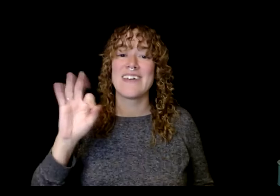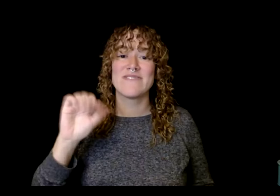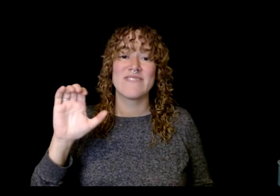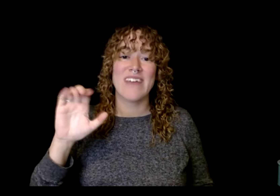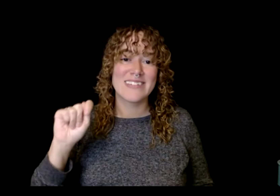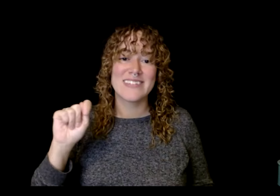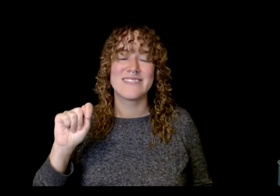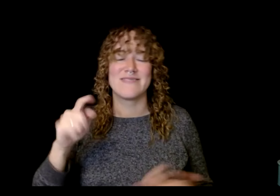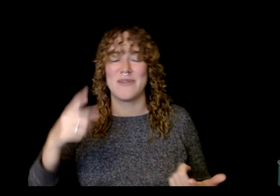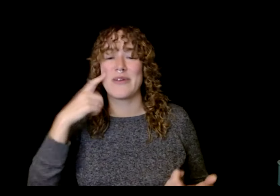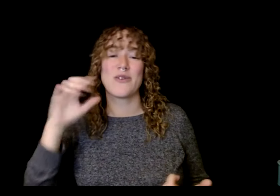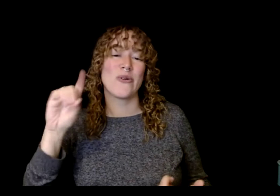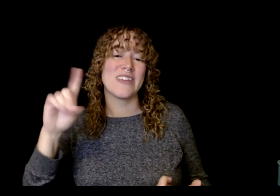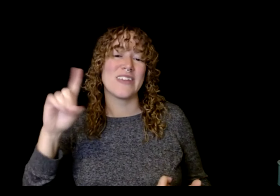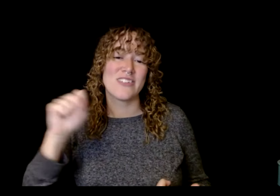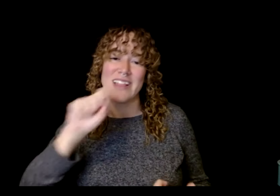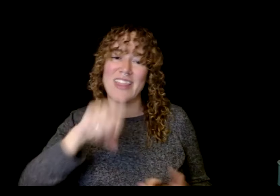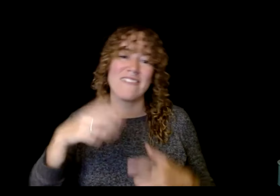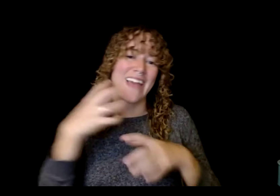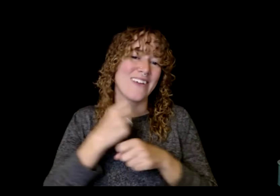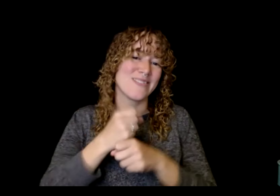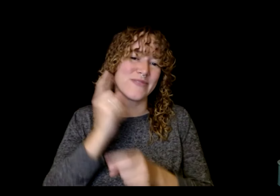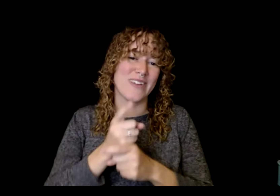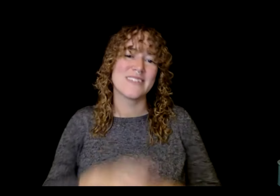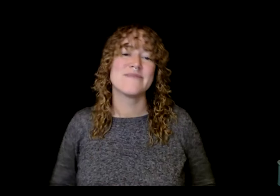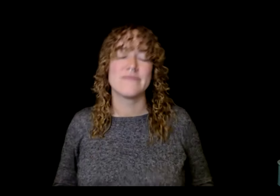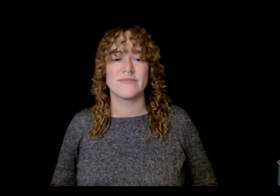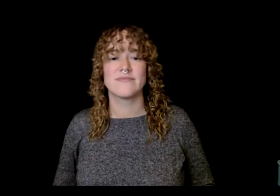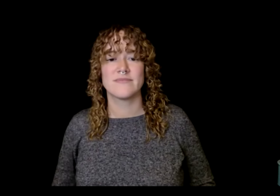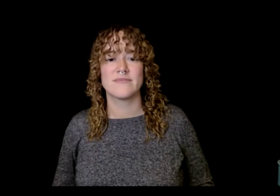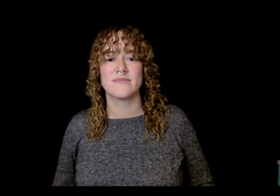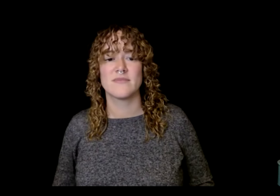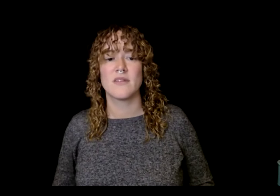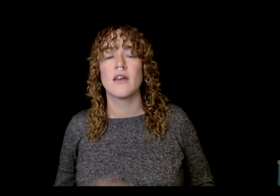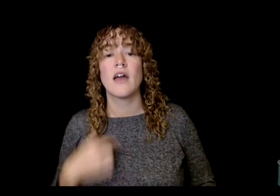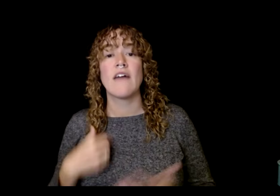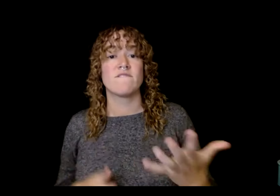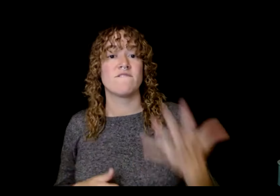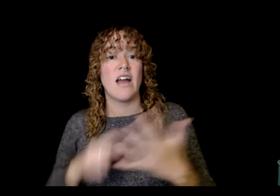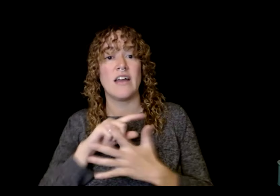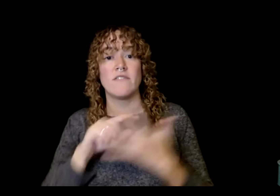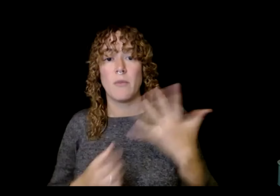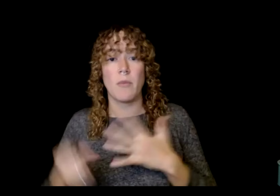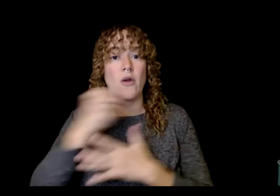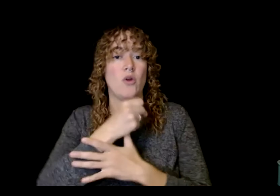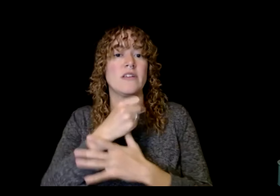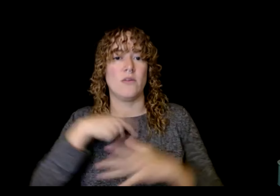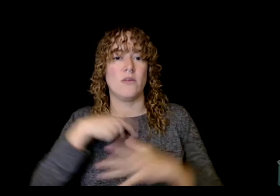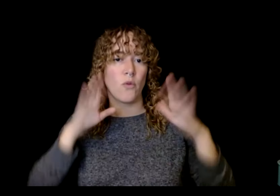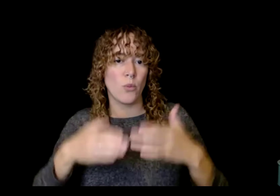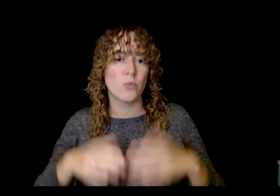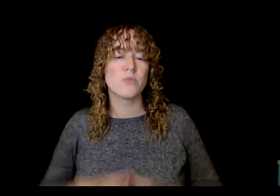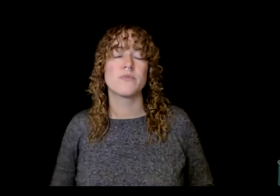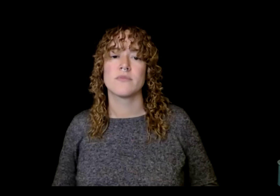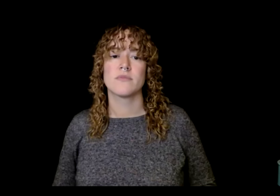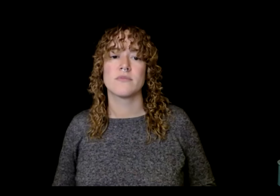new acronym? And really, there are 5 key priorities that we're working on. The first is